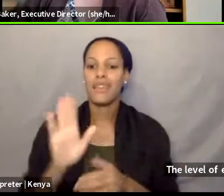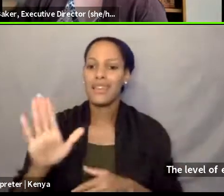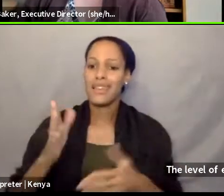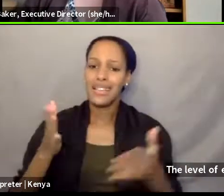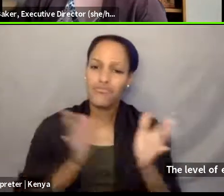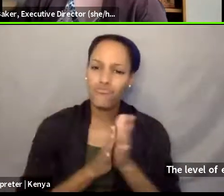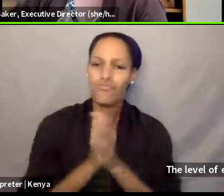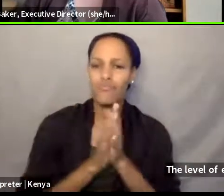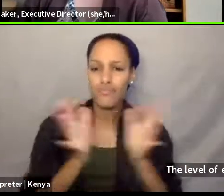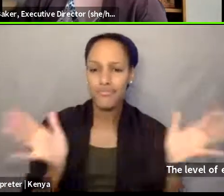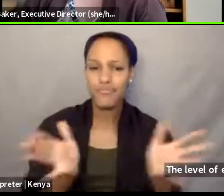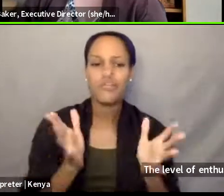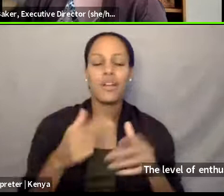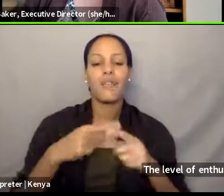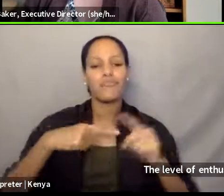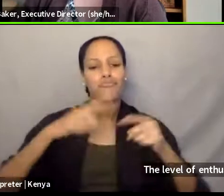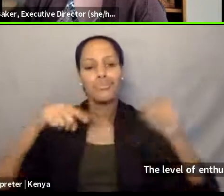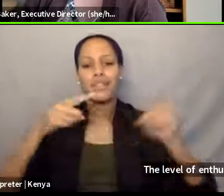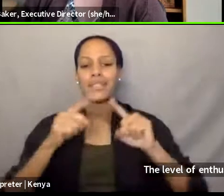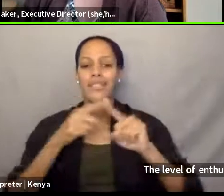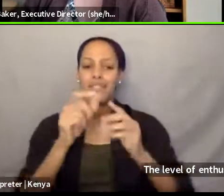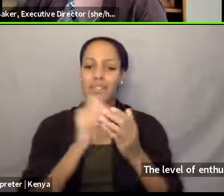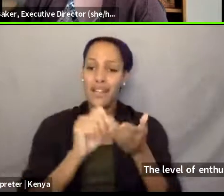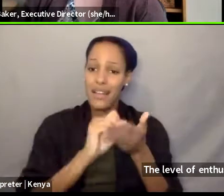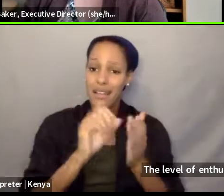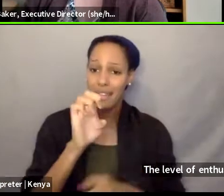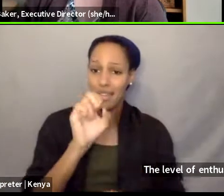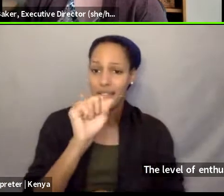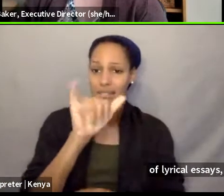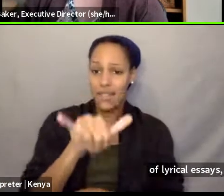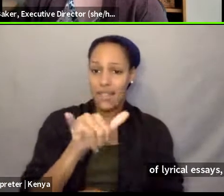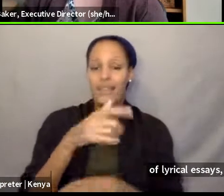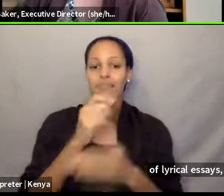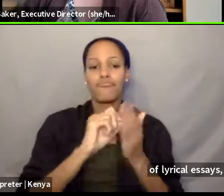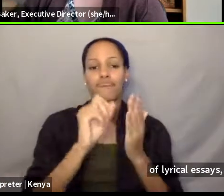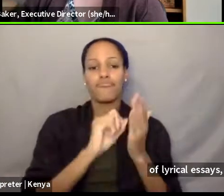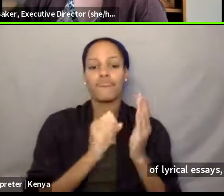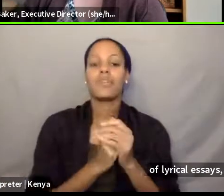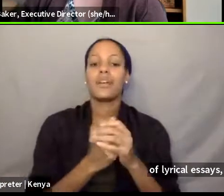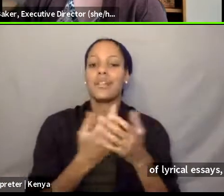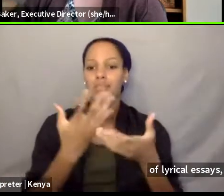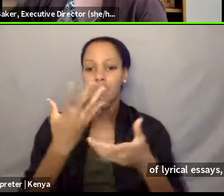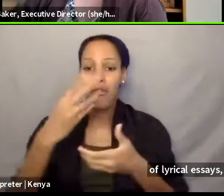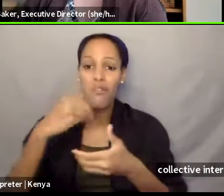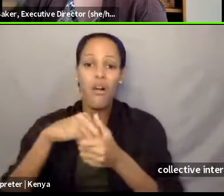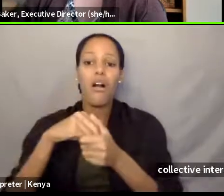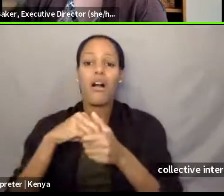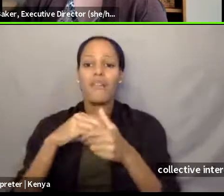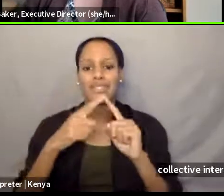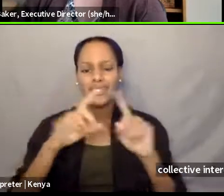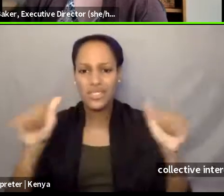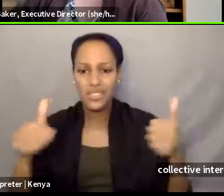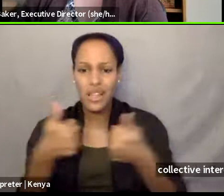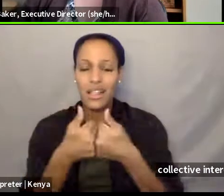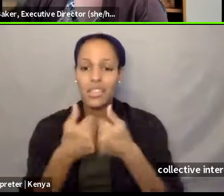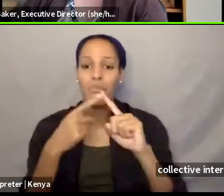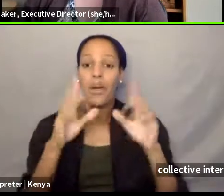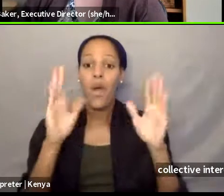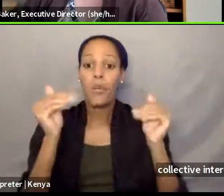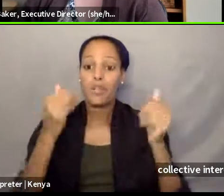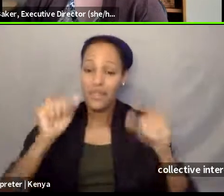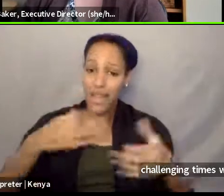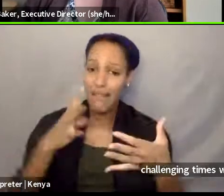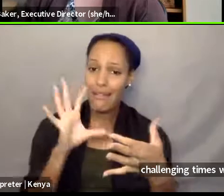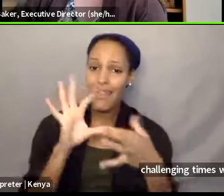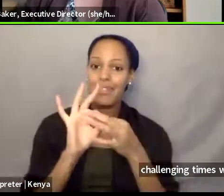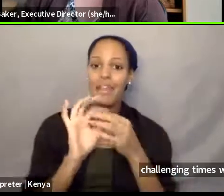lyrical essays, The Book of Delights, highlights our collective interest in coming together during challenging times with the hope of connecting through our own